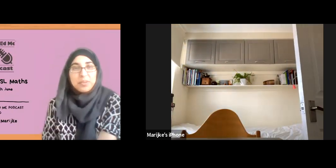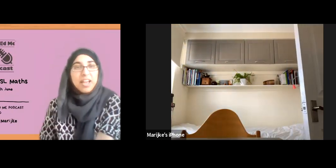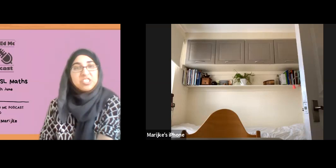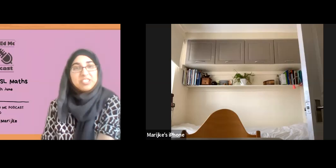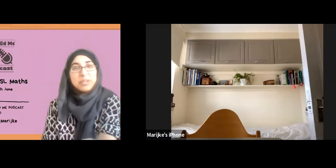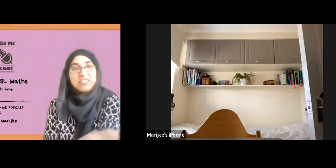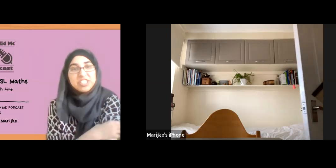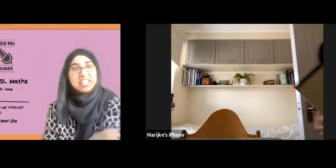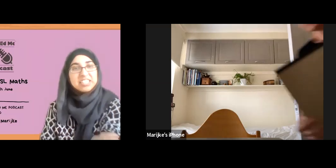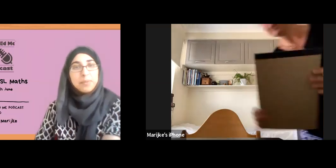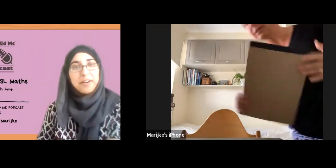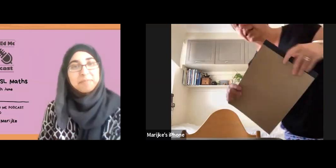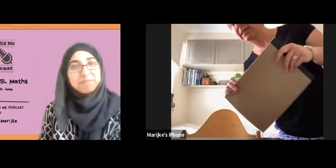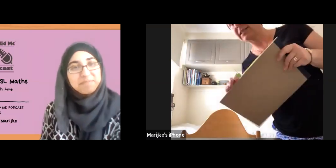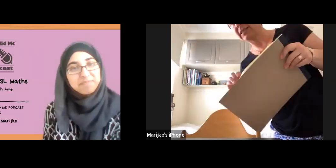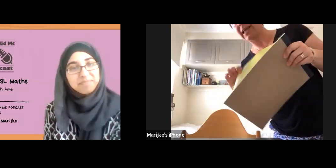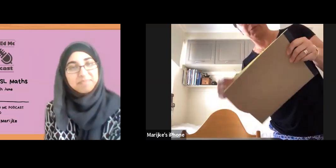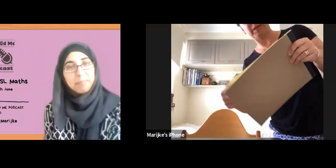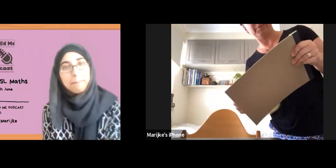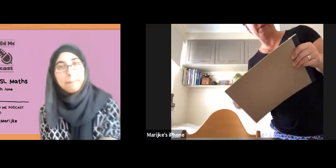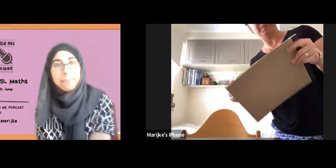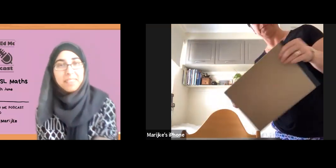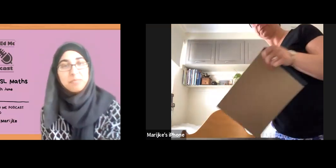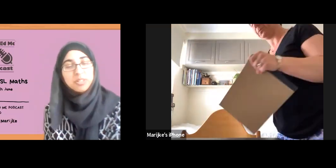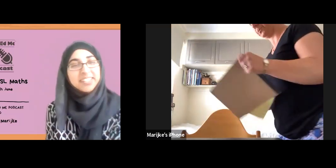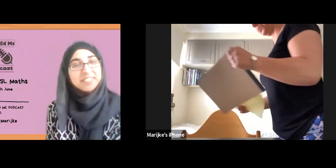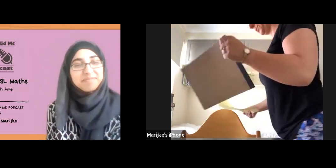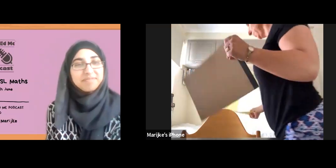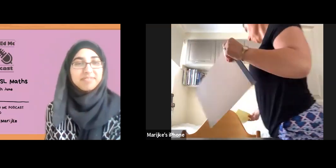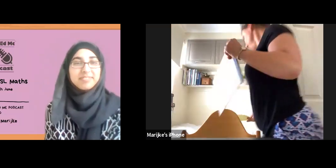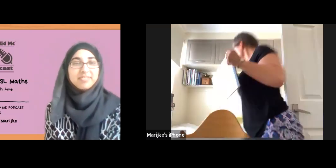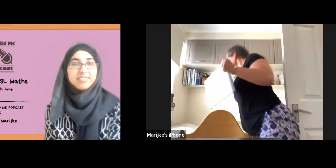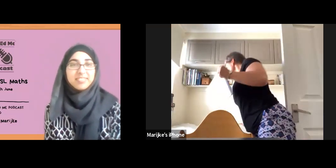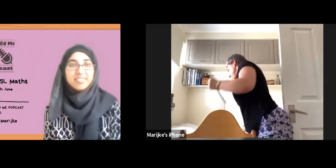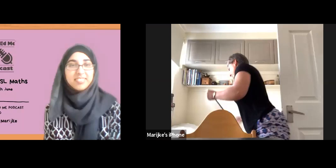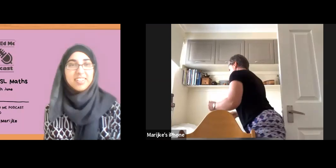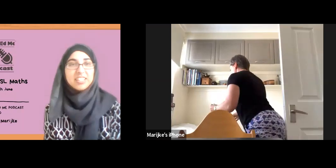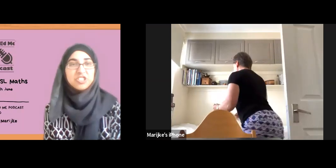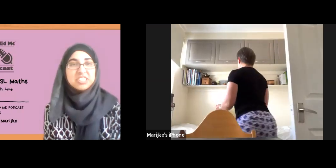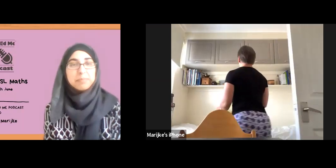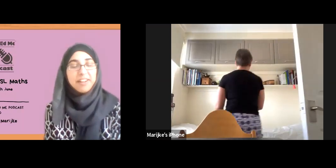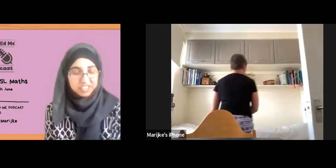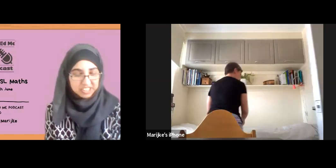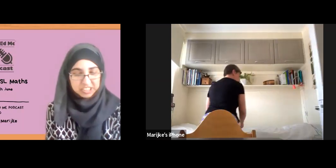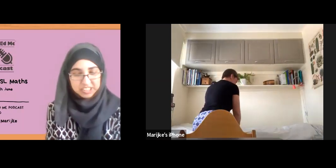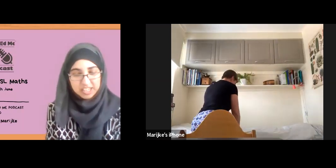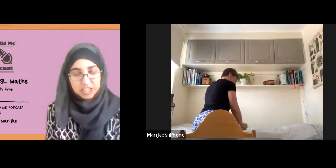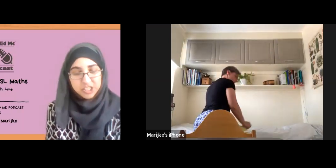I think I have got nice yellow paper. Brilliant. Mm-hmm. And you just need a pair of scissors.